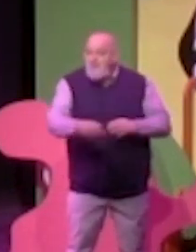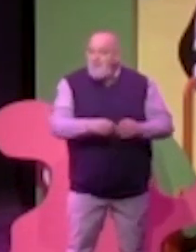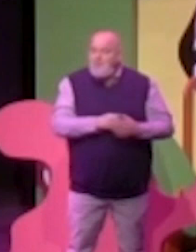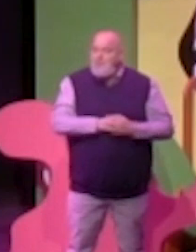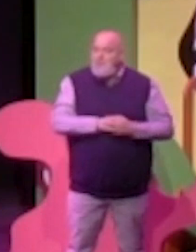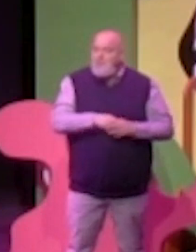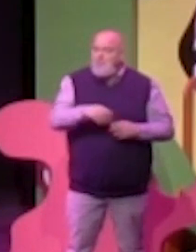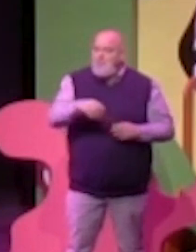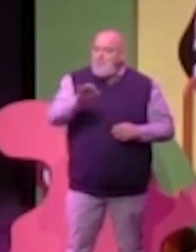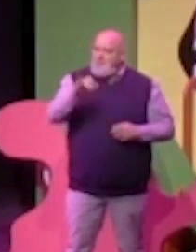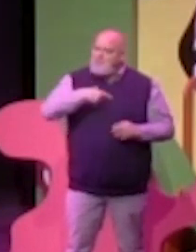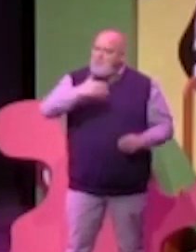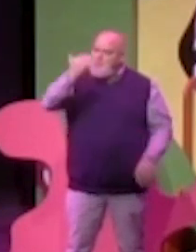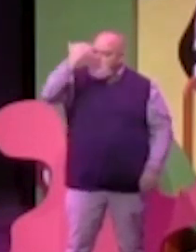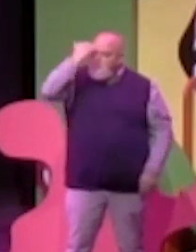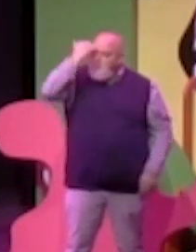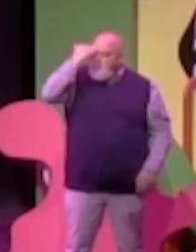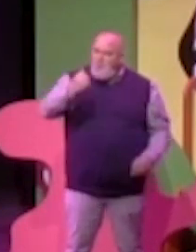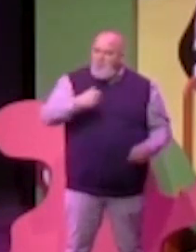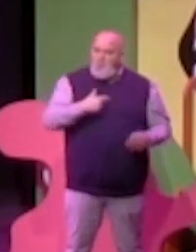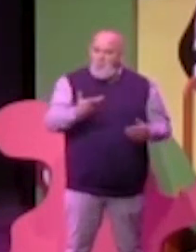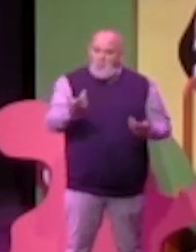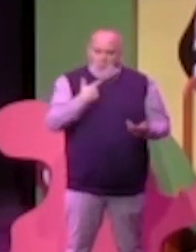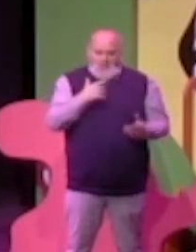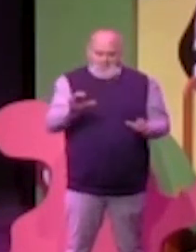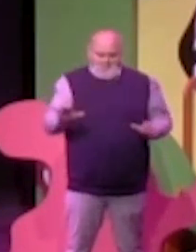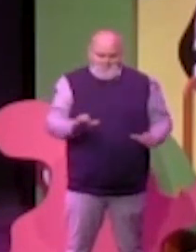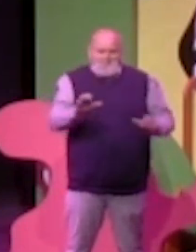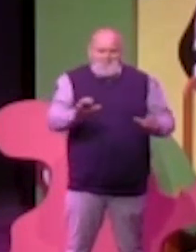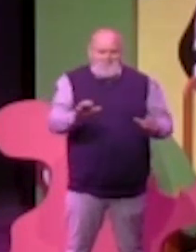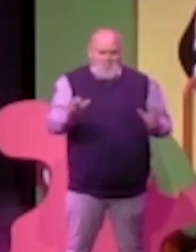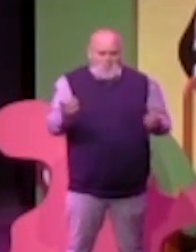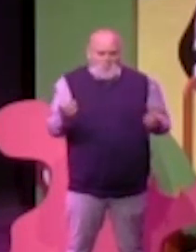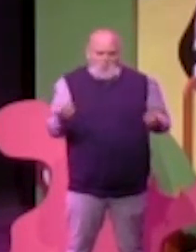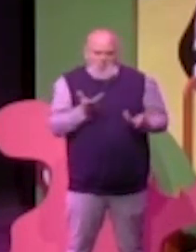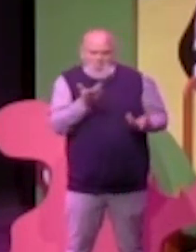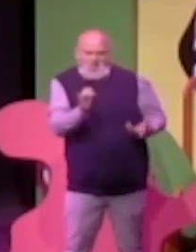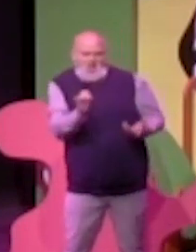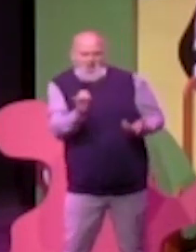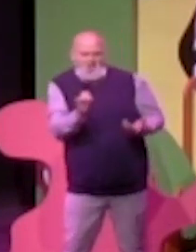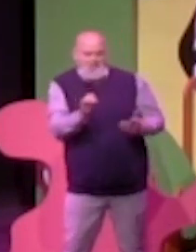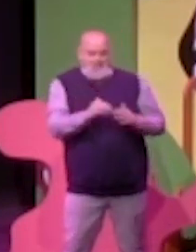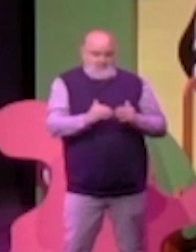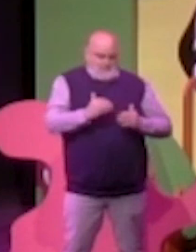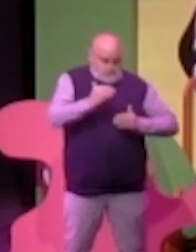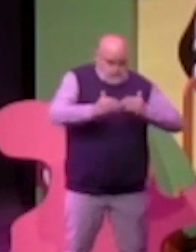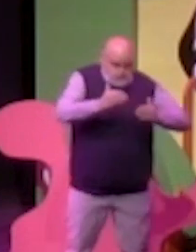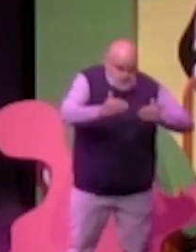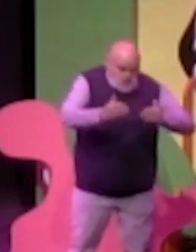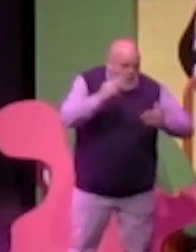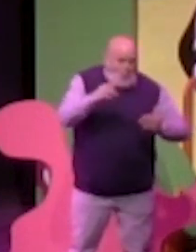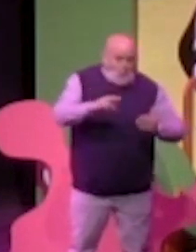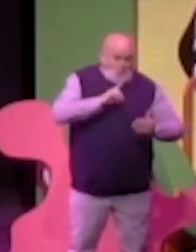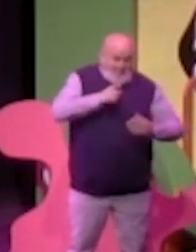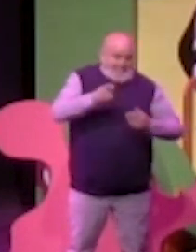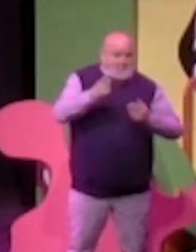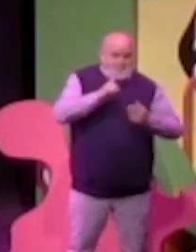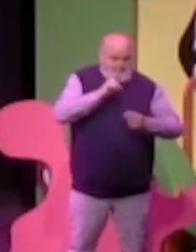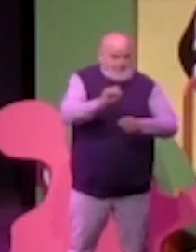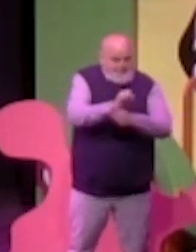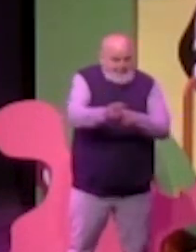know what that practice is looking like, how progress is made. Is it really happening? Because, you